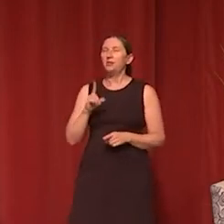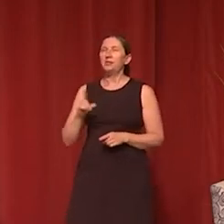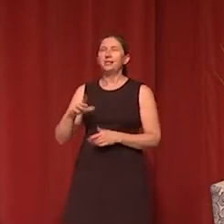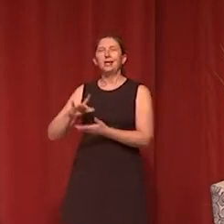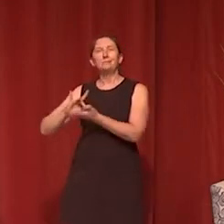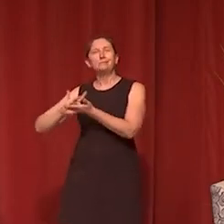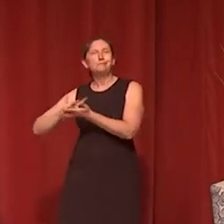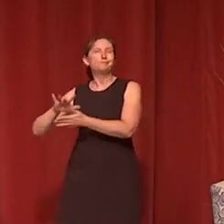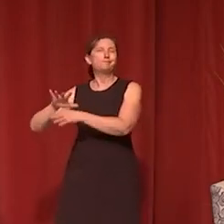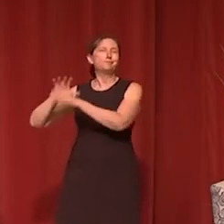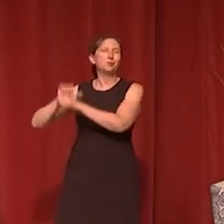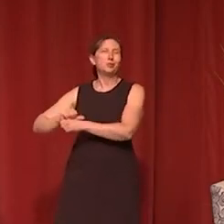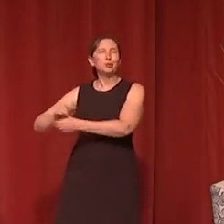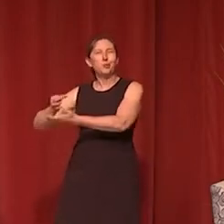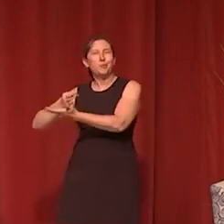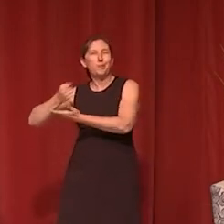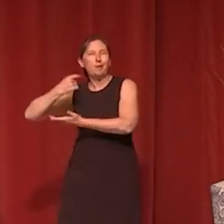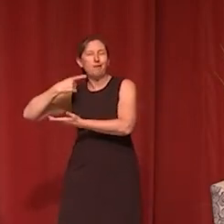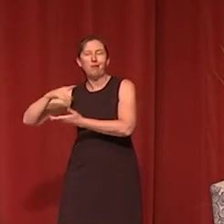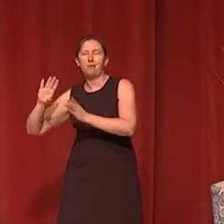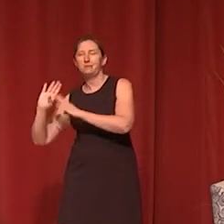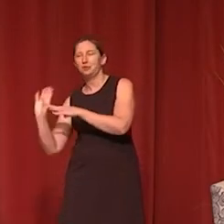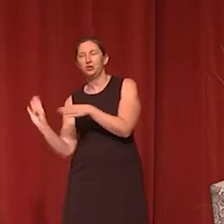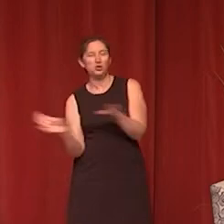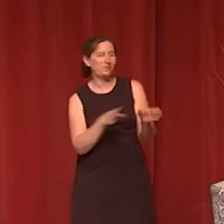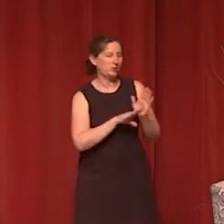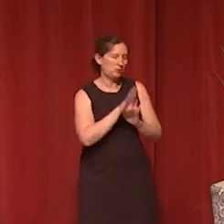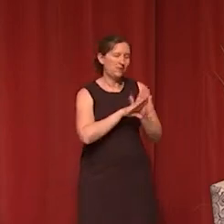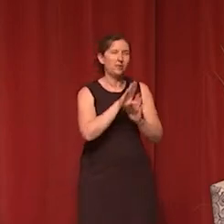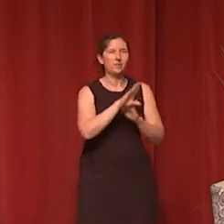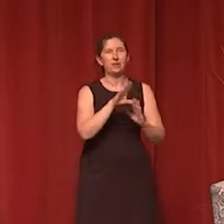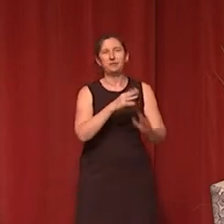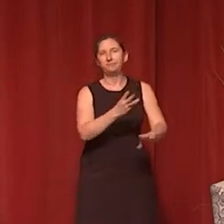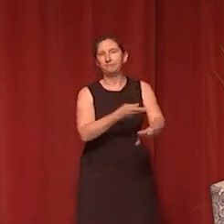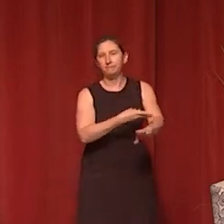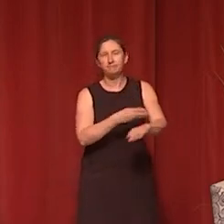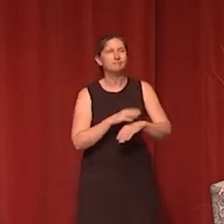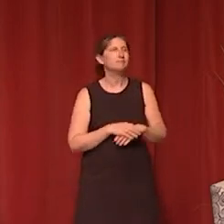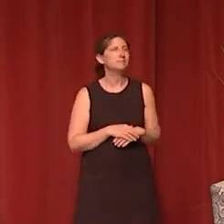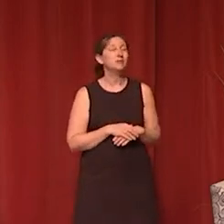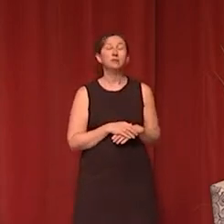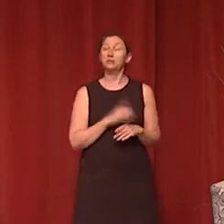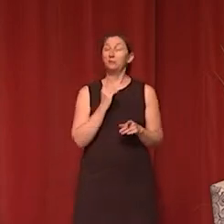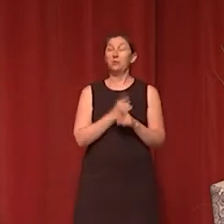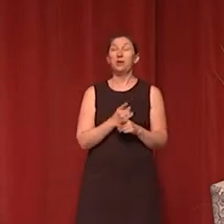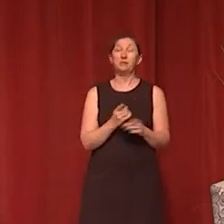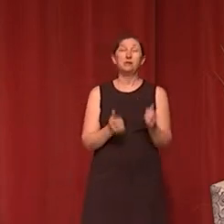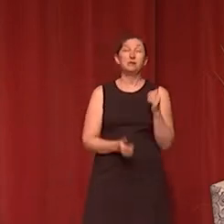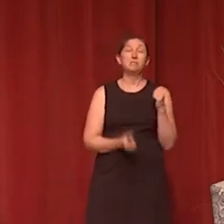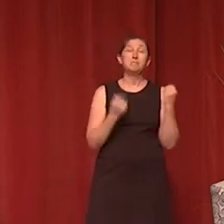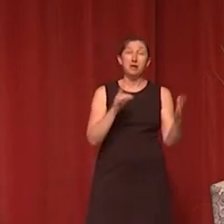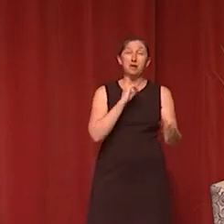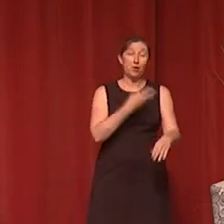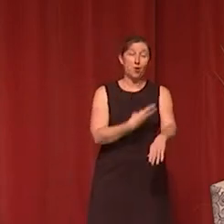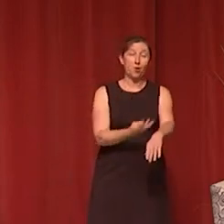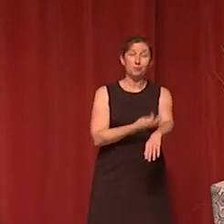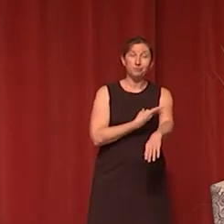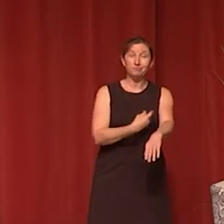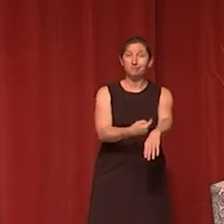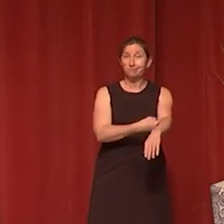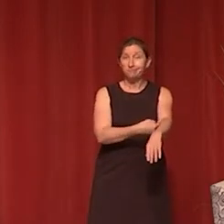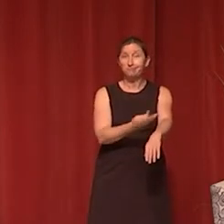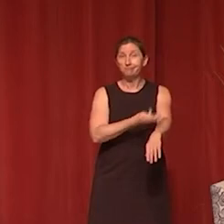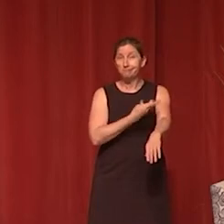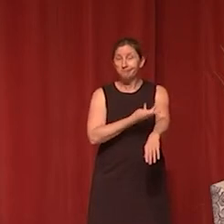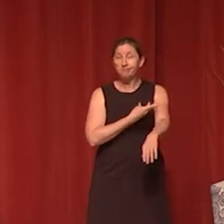pathway. With that shift, a lot of these therapies, the monoclonal antibodies, are either infused or we have some of them, as Dr.